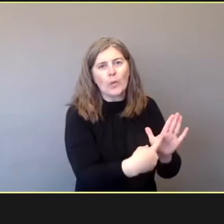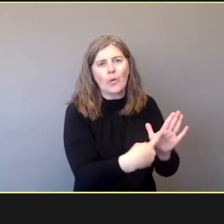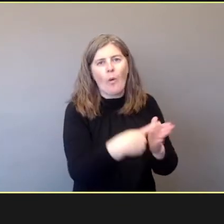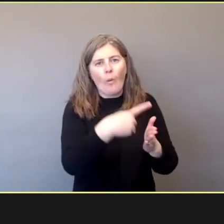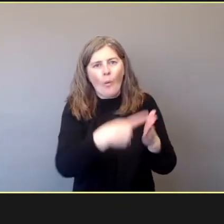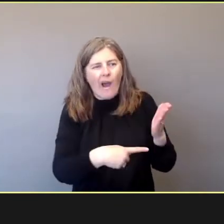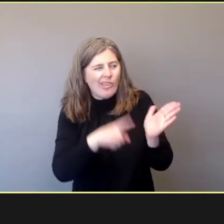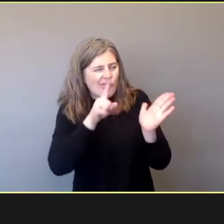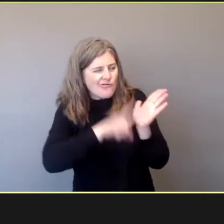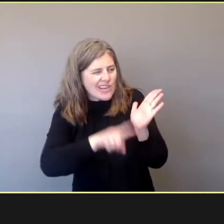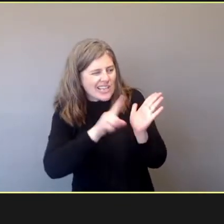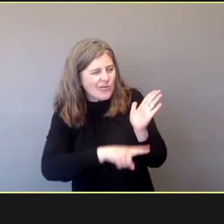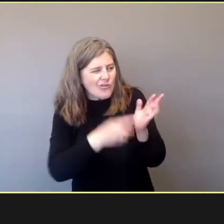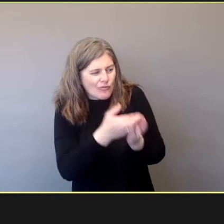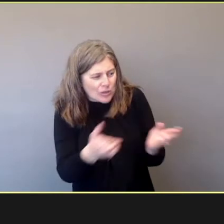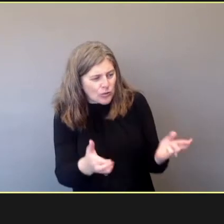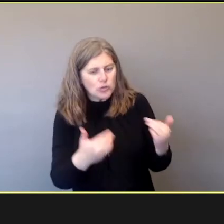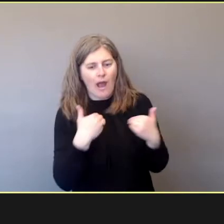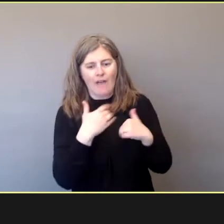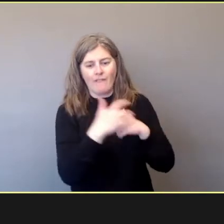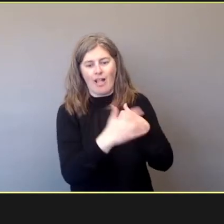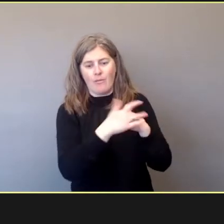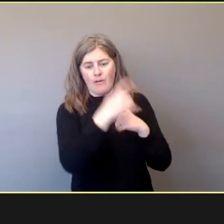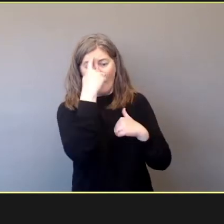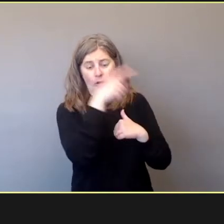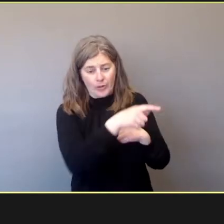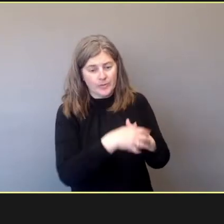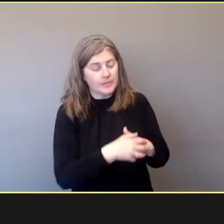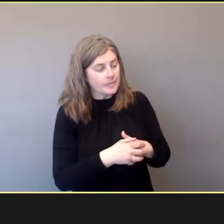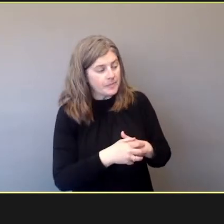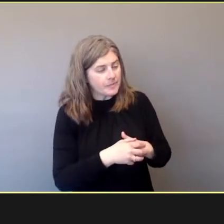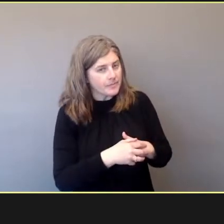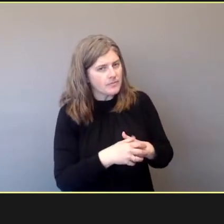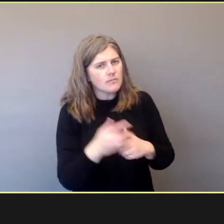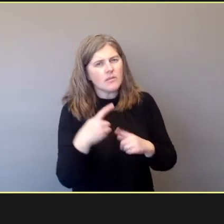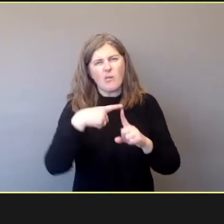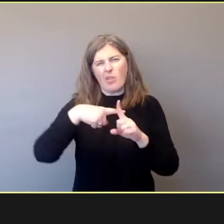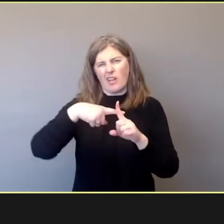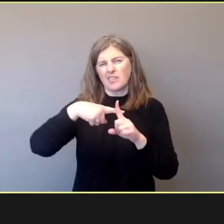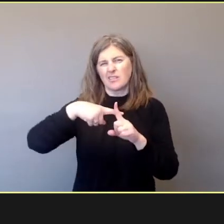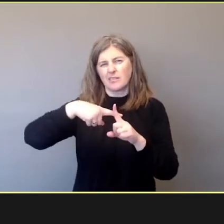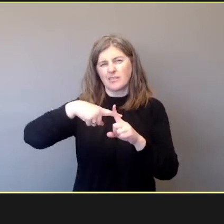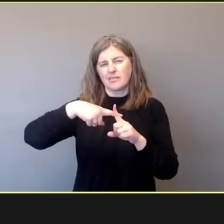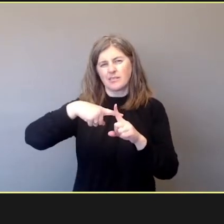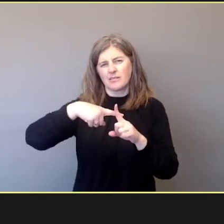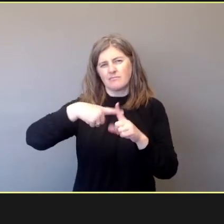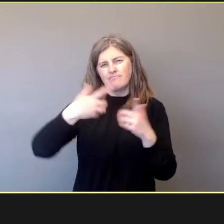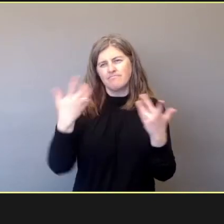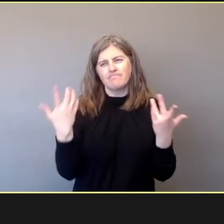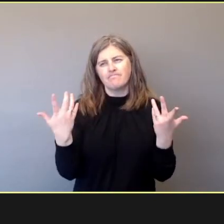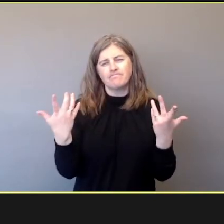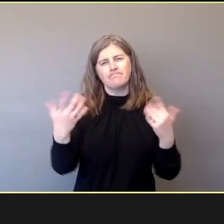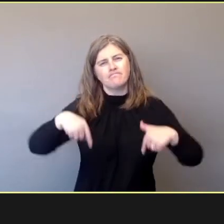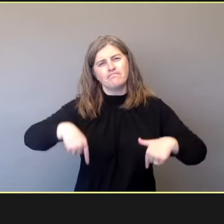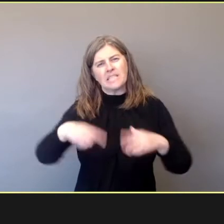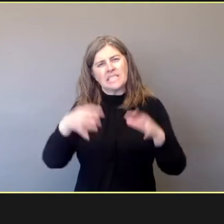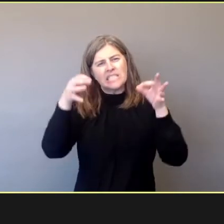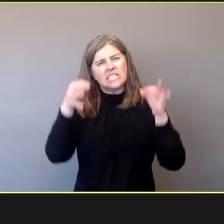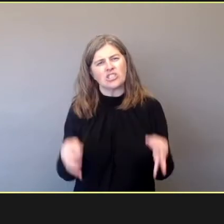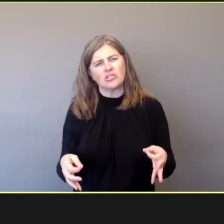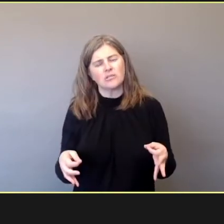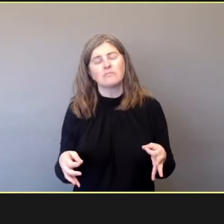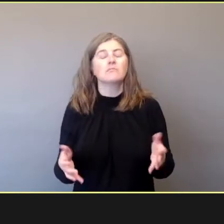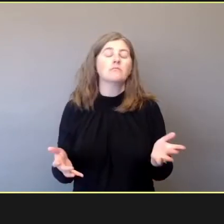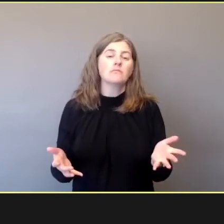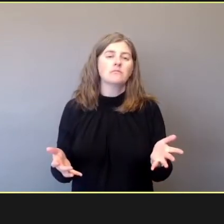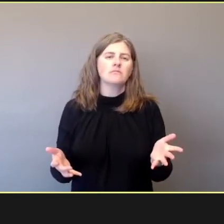the resources you have available. And again, this is not a decision. And again, I